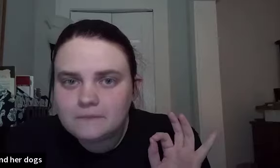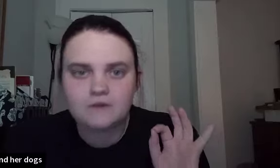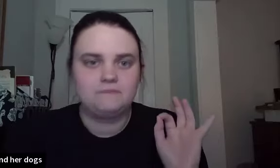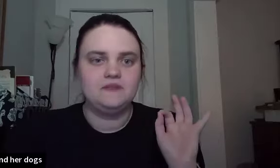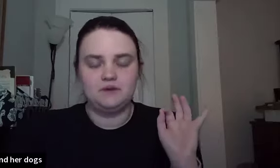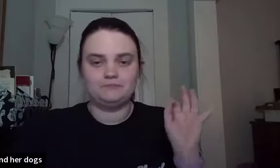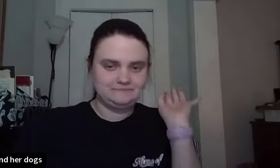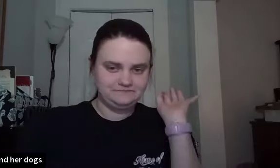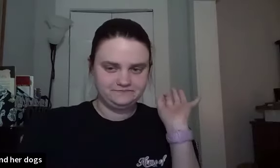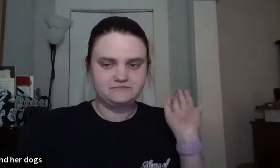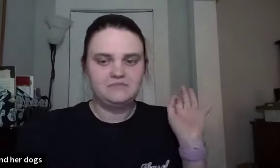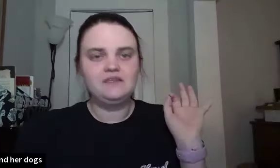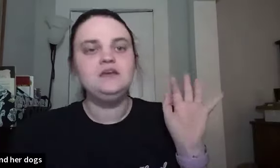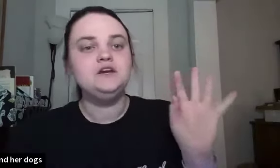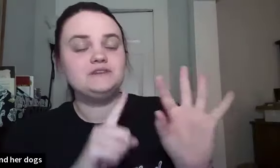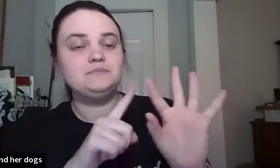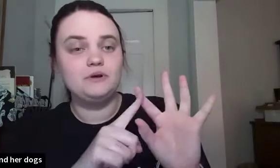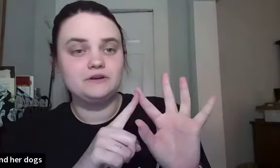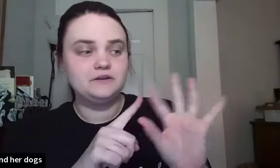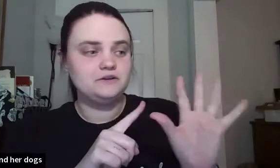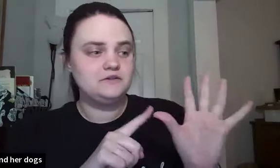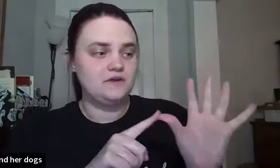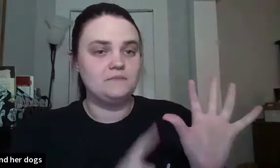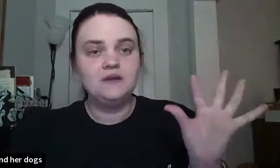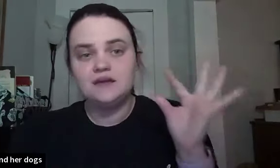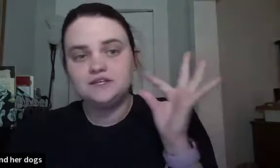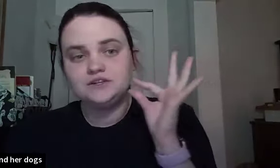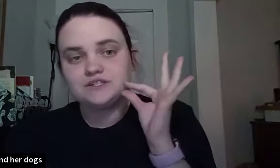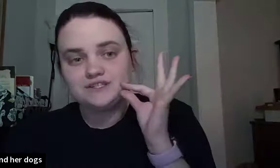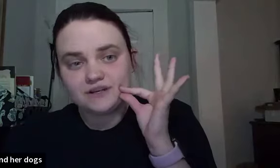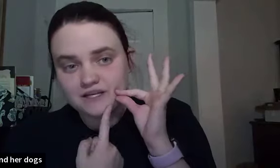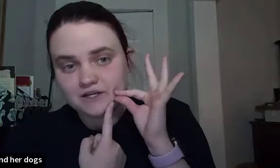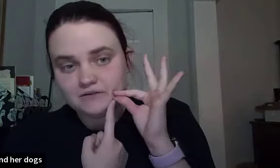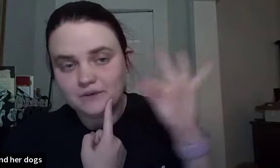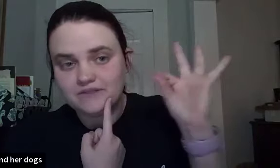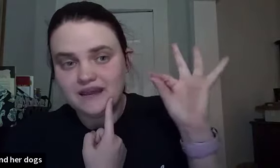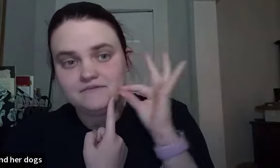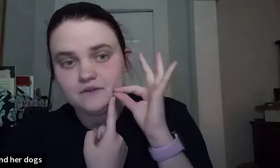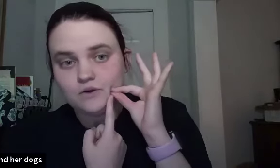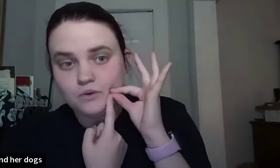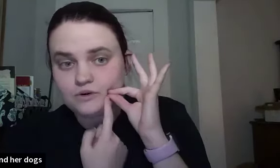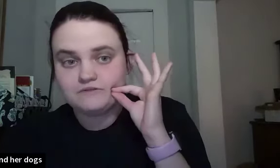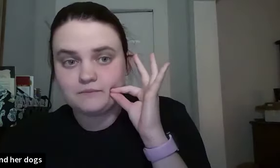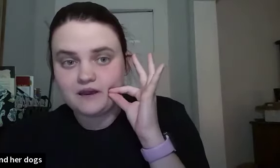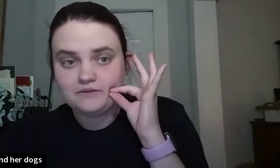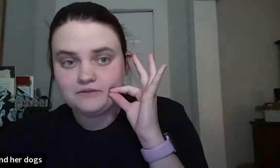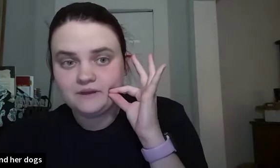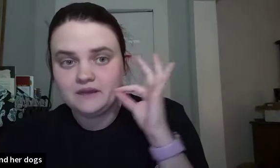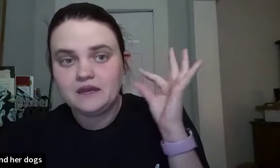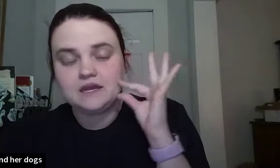Okay, there we go. You're gonna have your pointer finger and your thumb. You're gonna start here, like with an F at the corner of your mouth, and